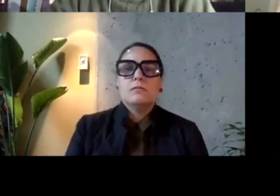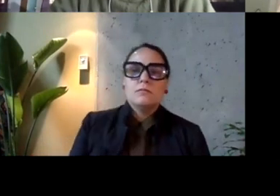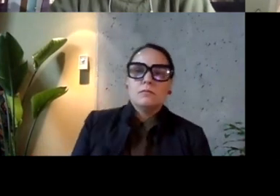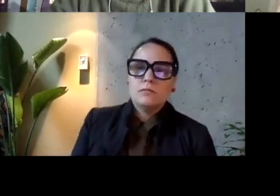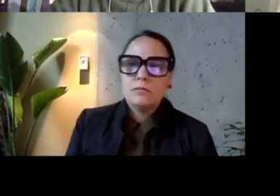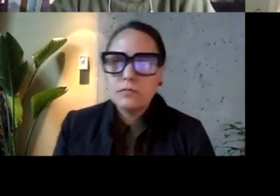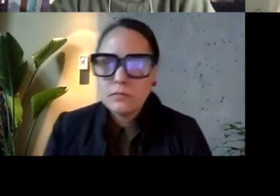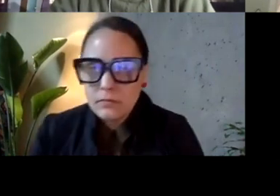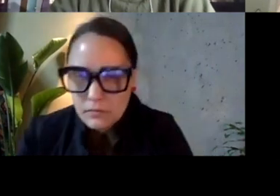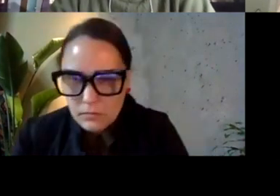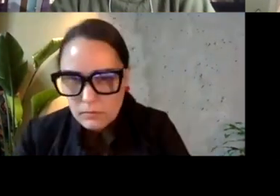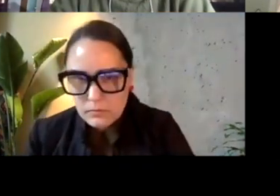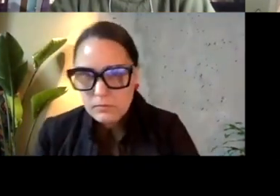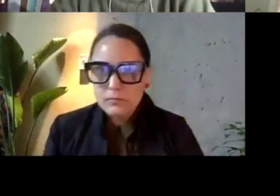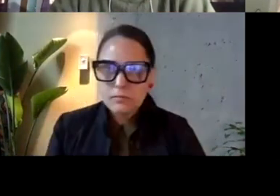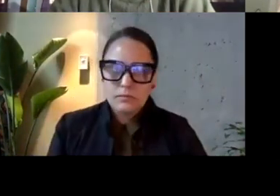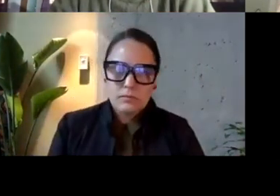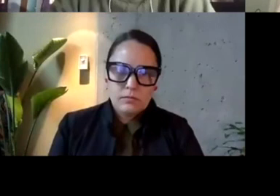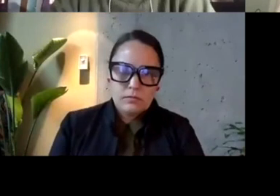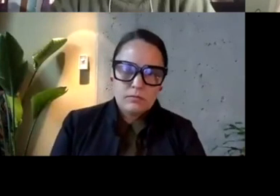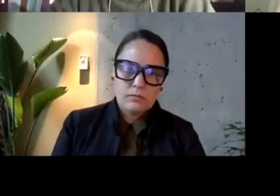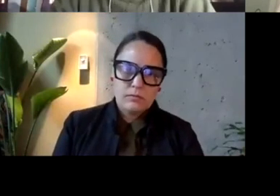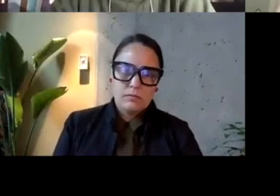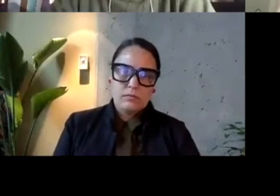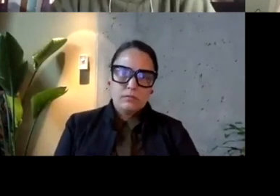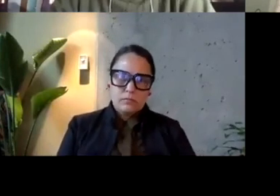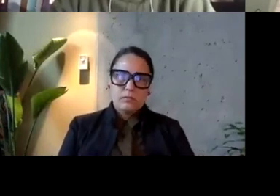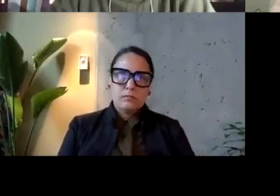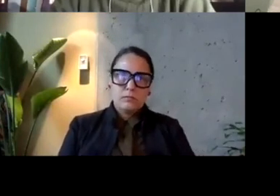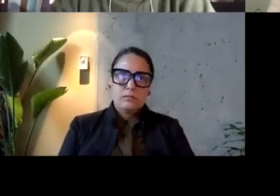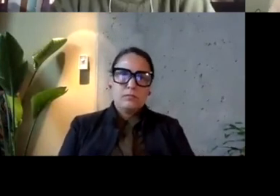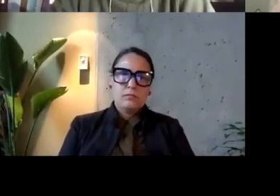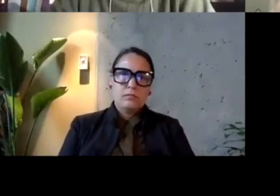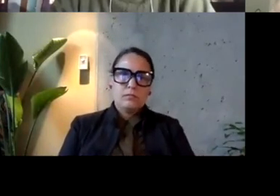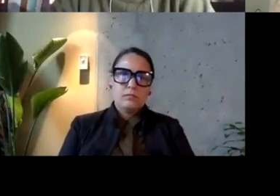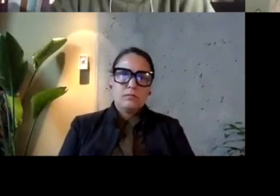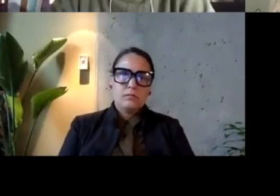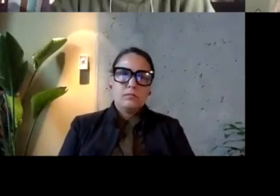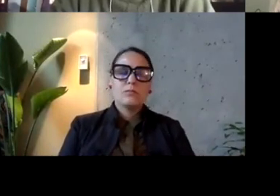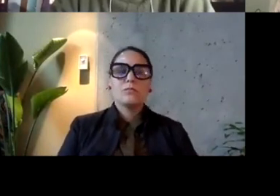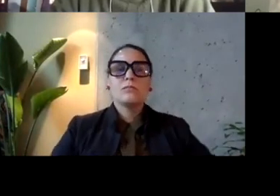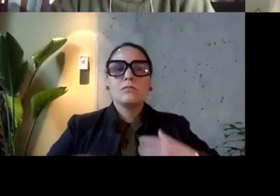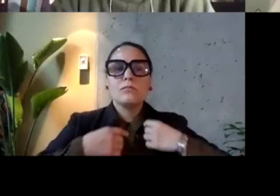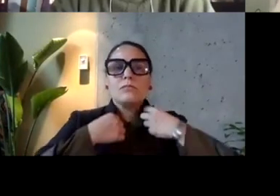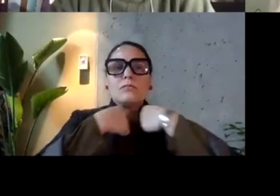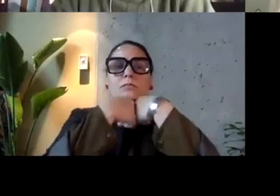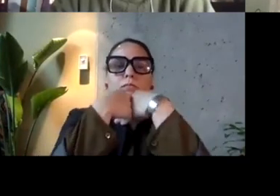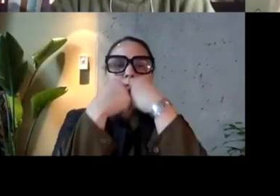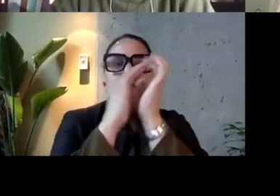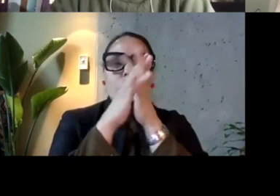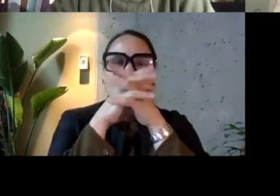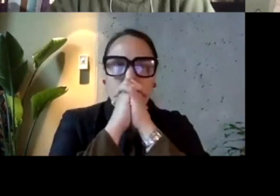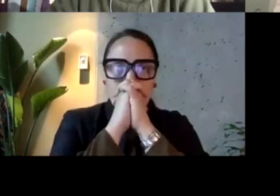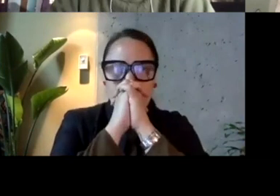groups elsewhere as we move into a post-colonial era. We ask ourselves, what does that look like in drawing from our values, which